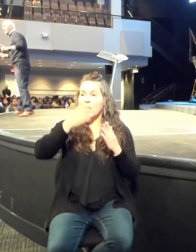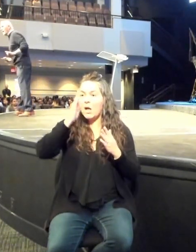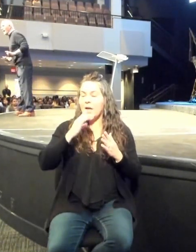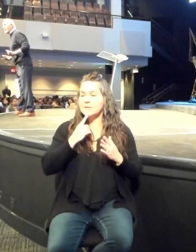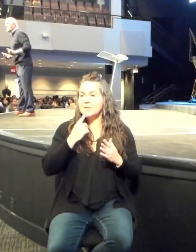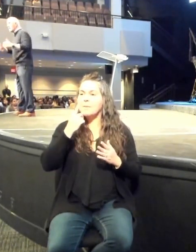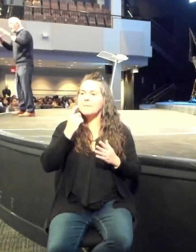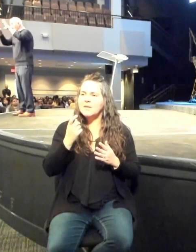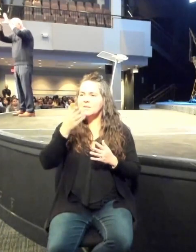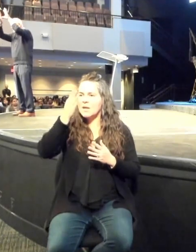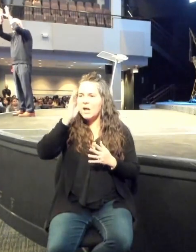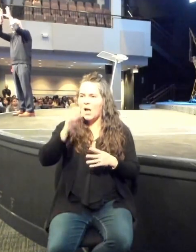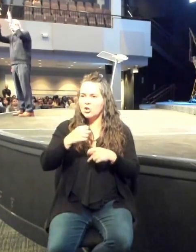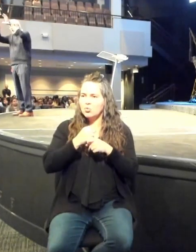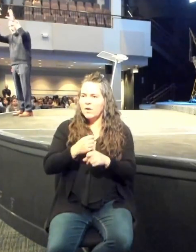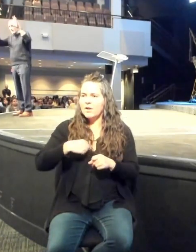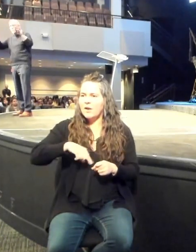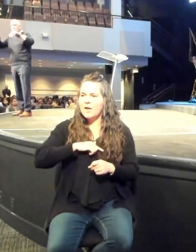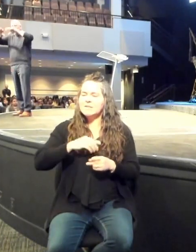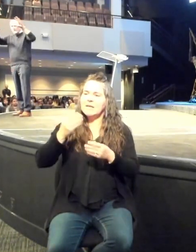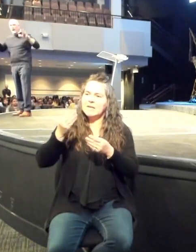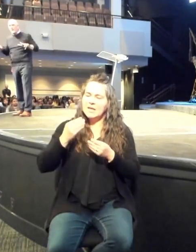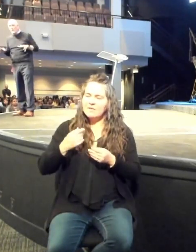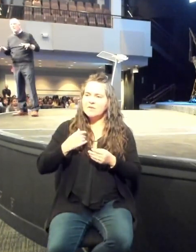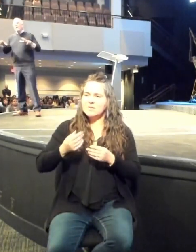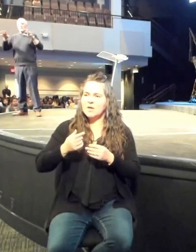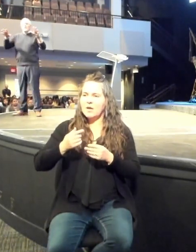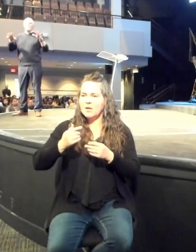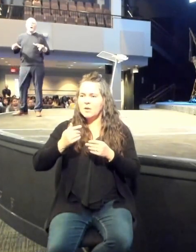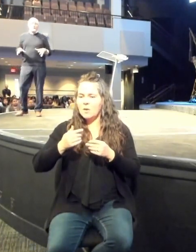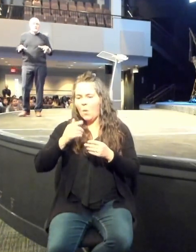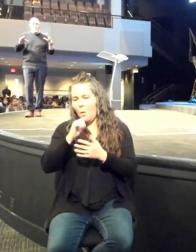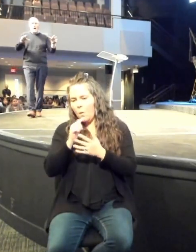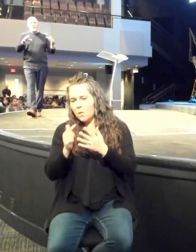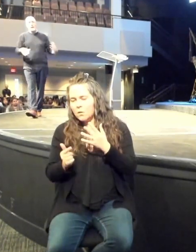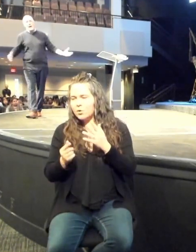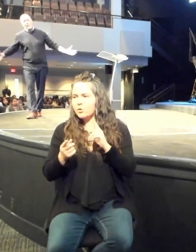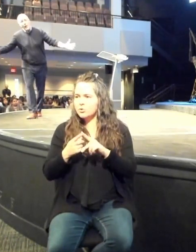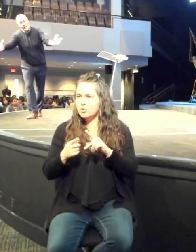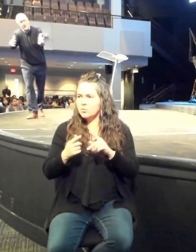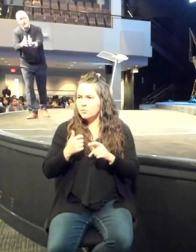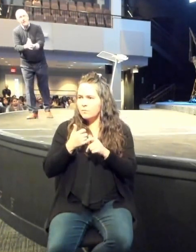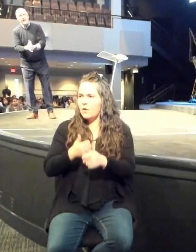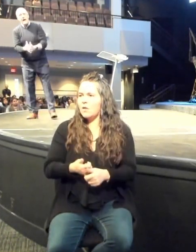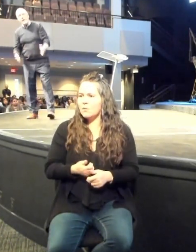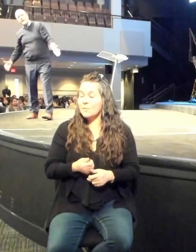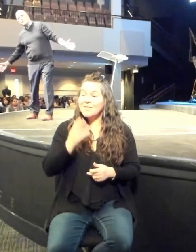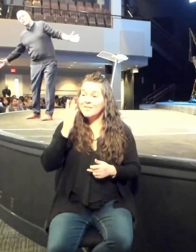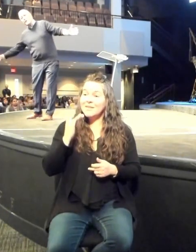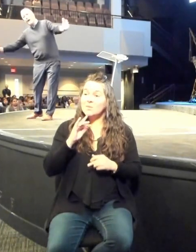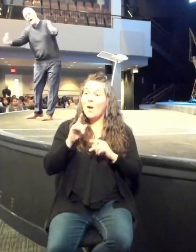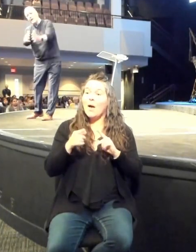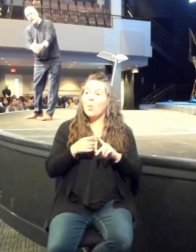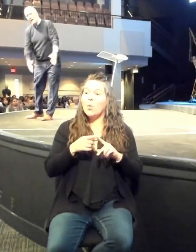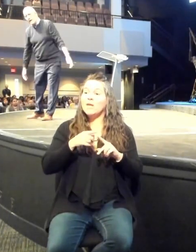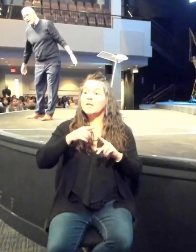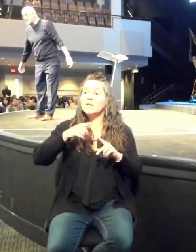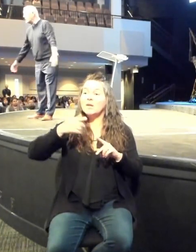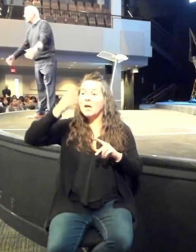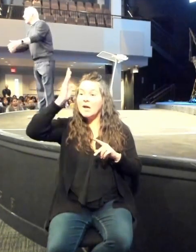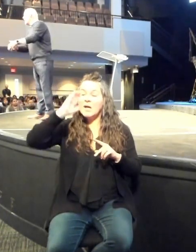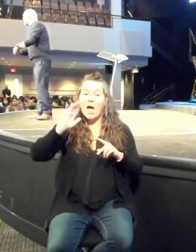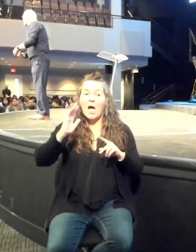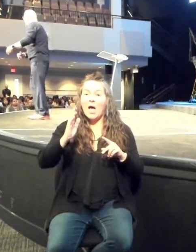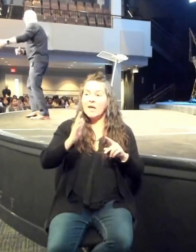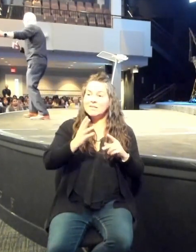God created us and God gives us an order, a structure, standards to live by. That's why when he brought his children out of the